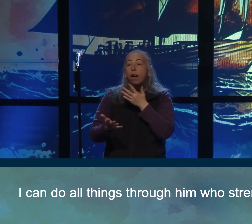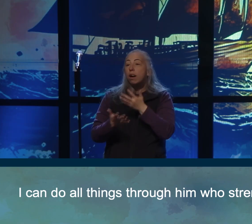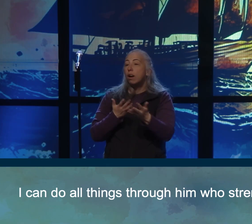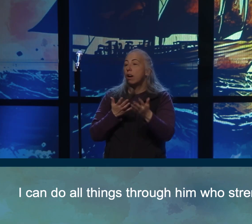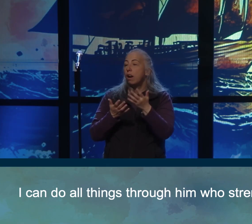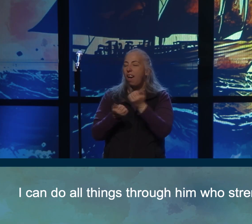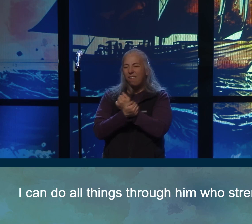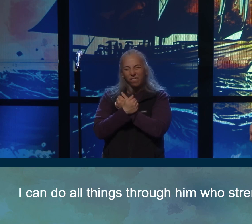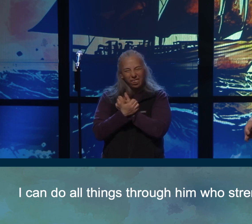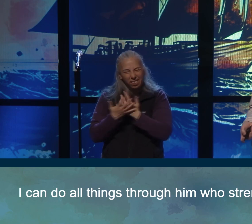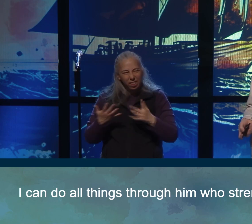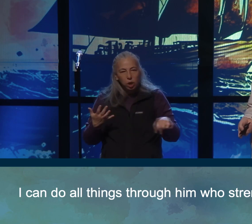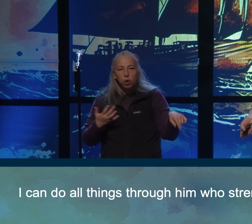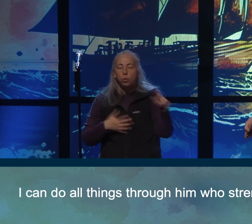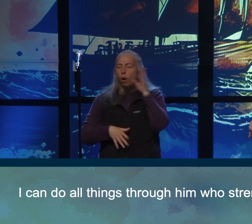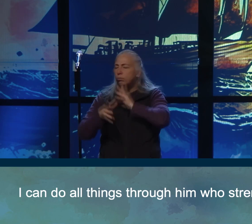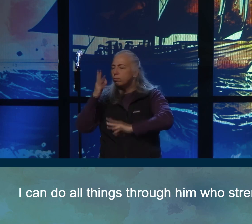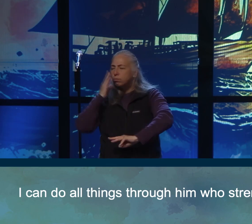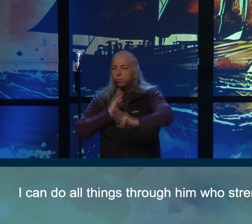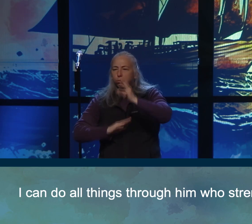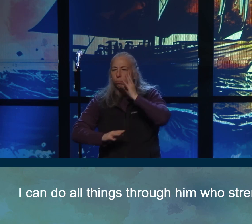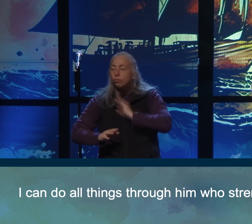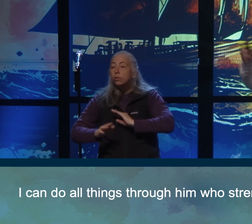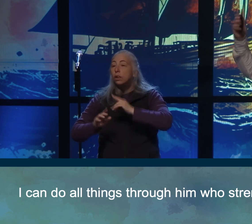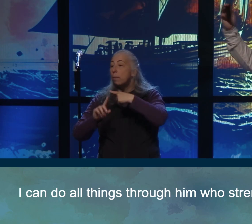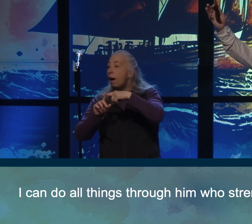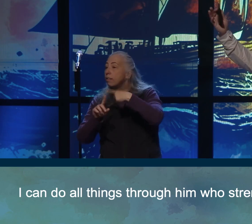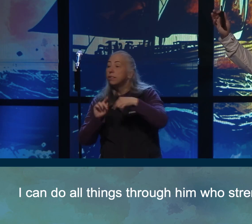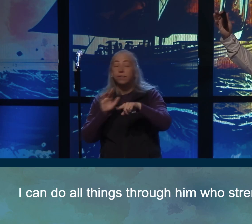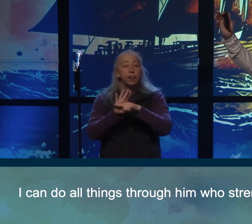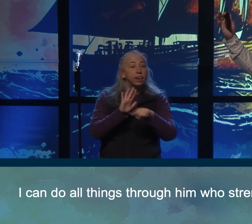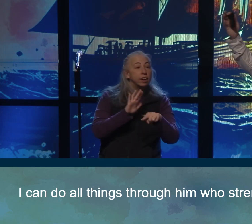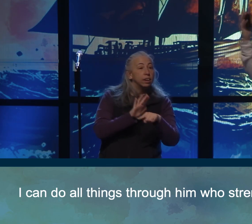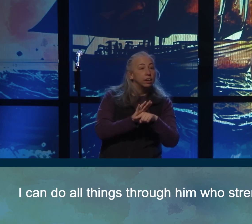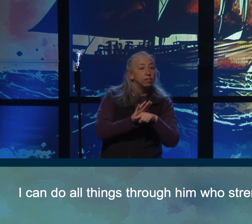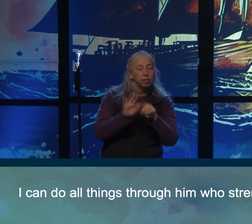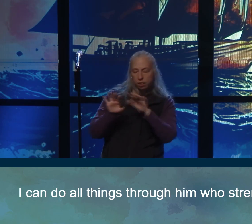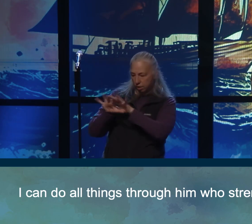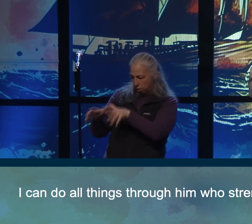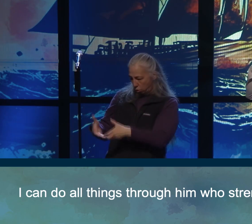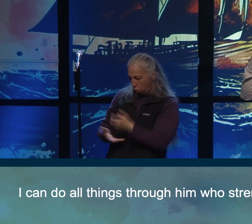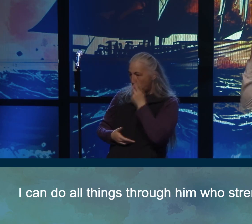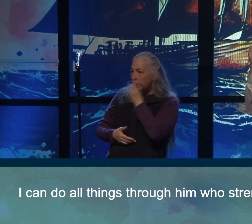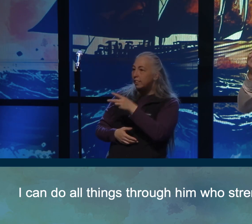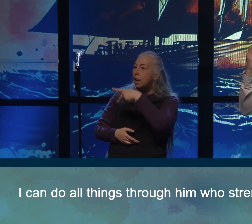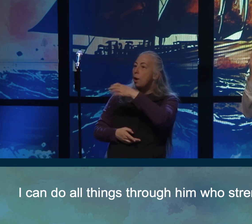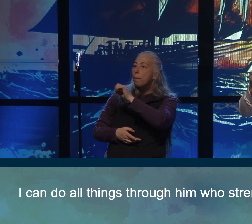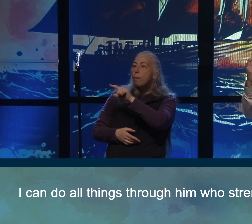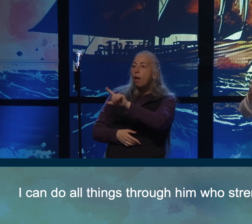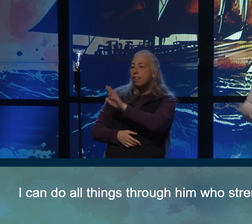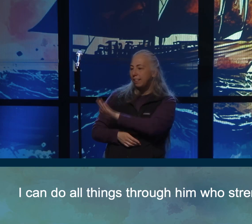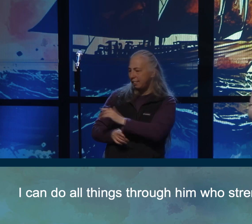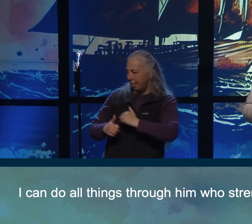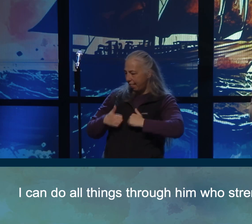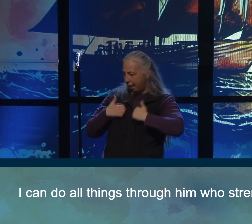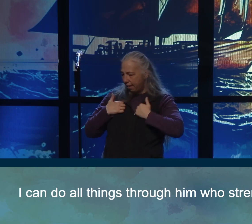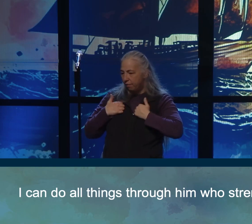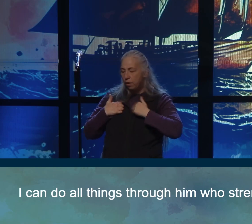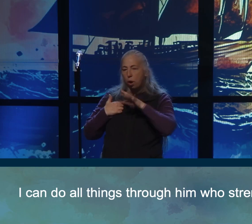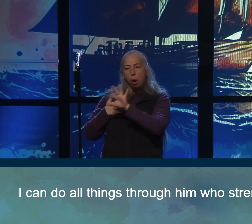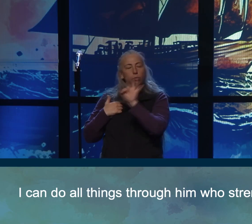the circumstances, the storms, when you look at Paul's life, Paul is giving us this beautiful bit of wisdom